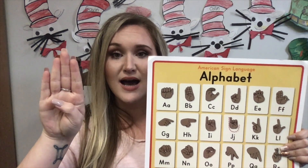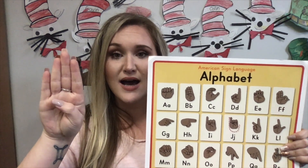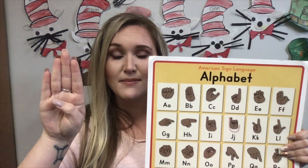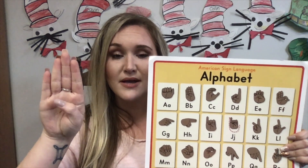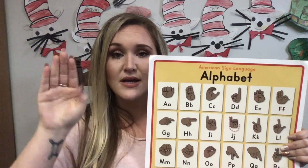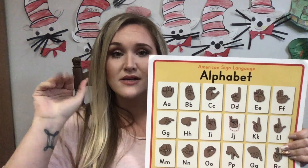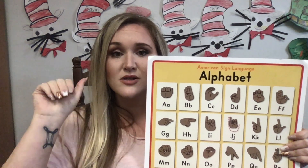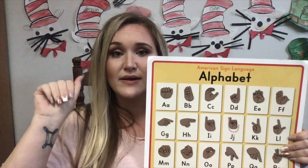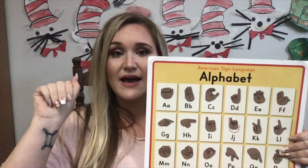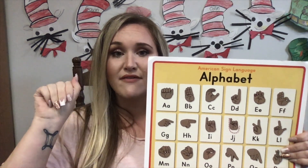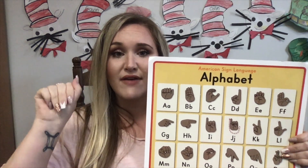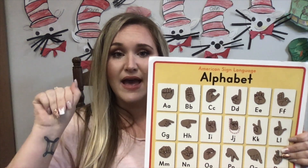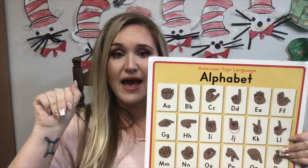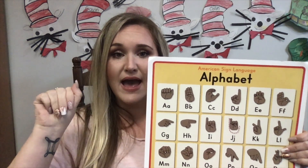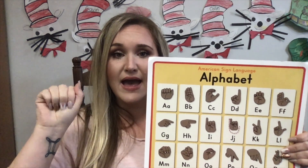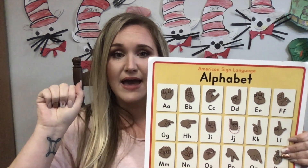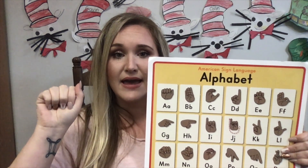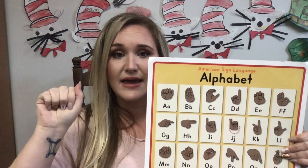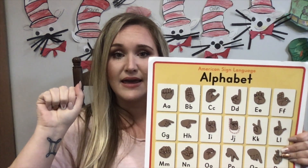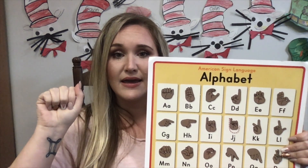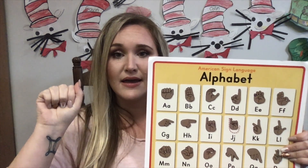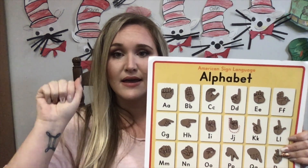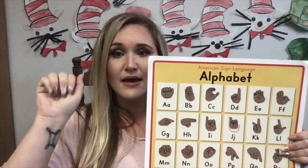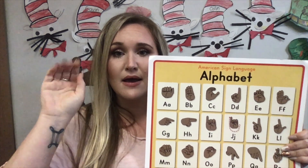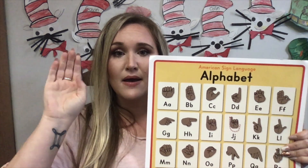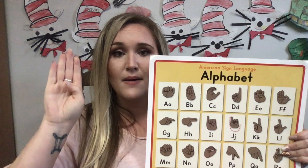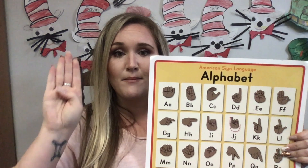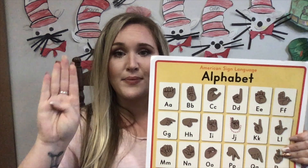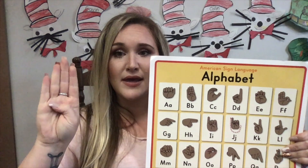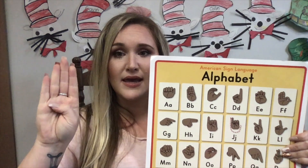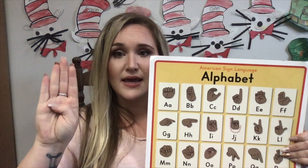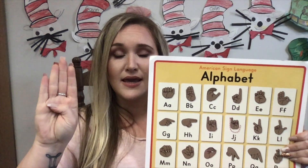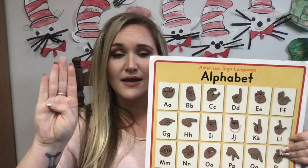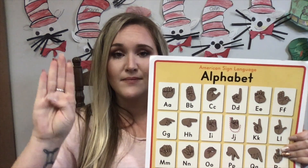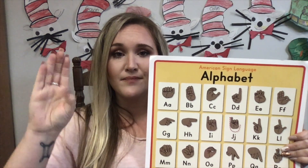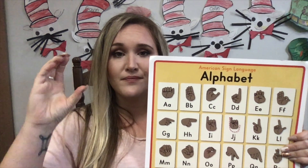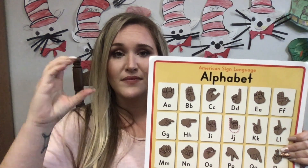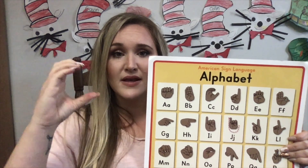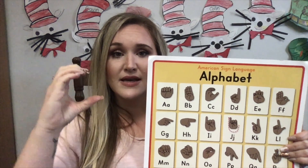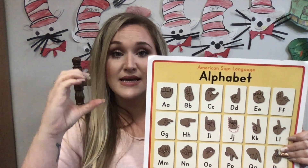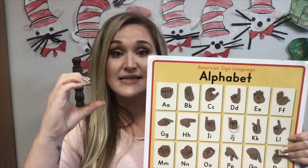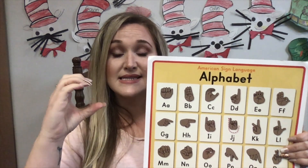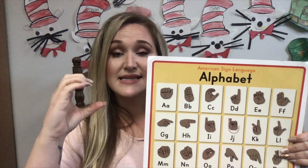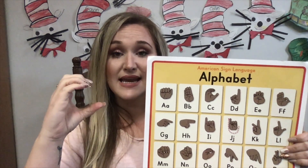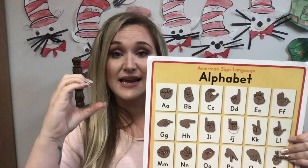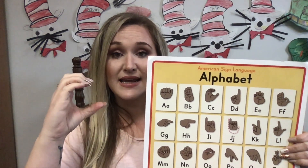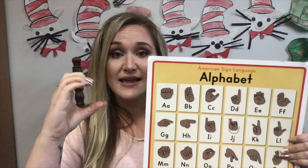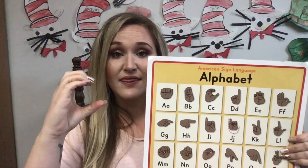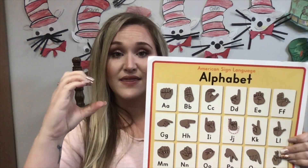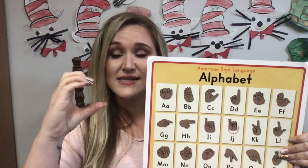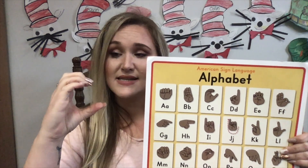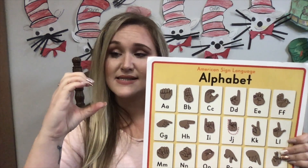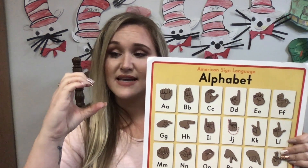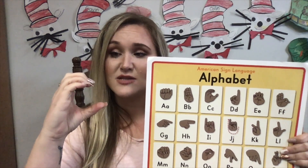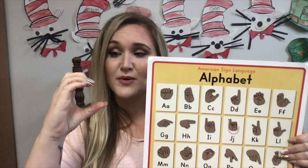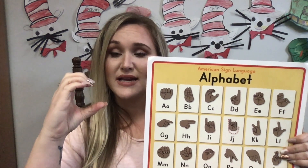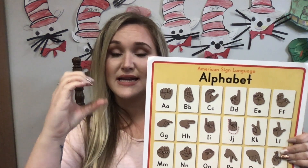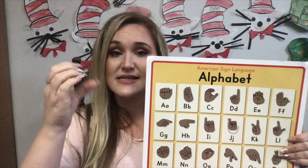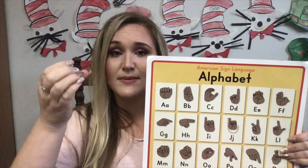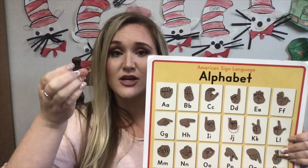job. So we have A, B, C. This is C. It's pretty easy because you're